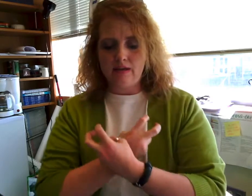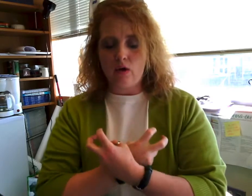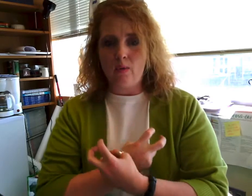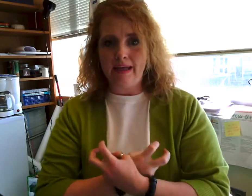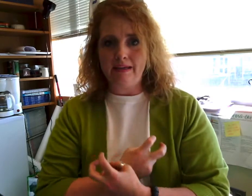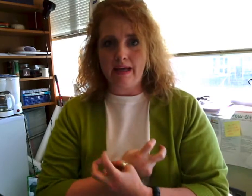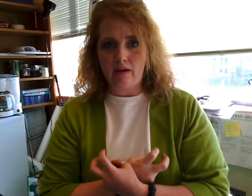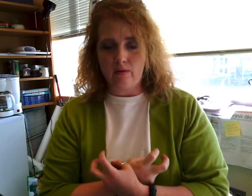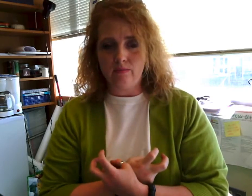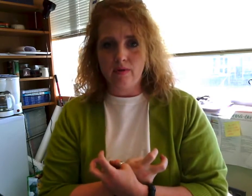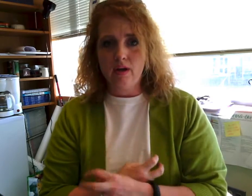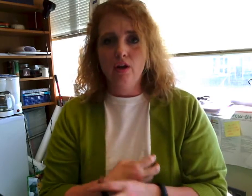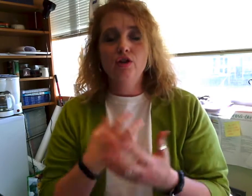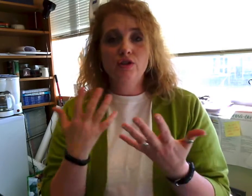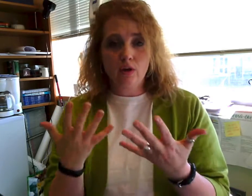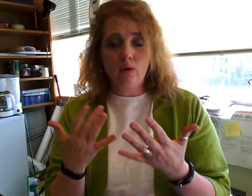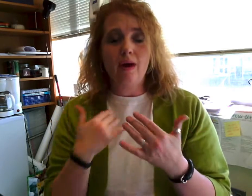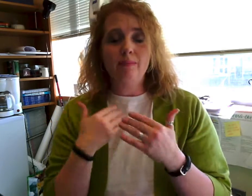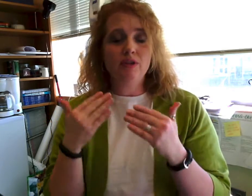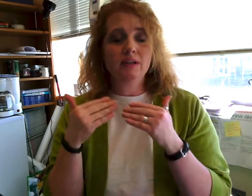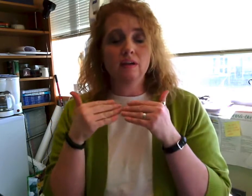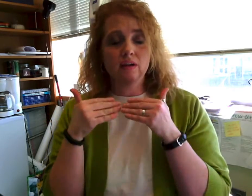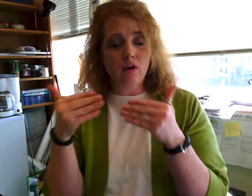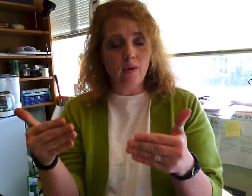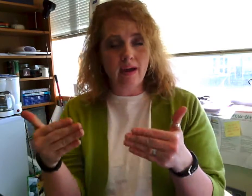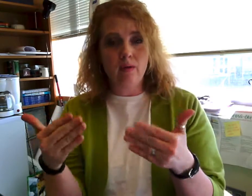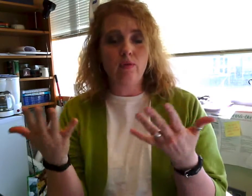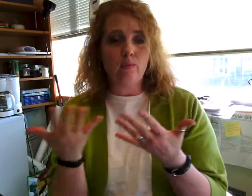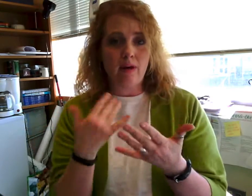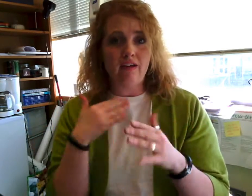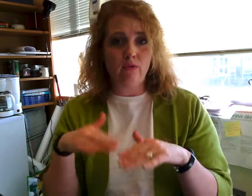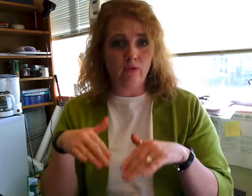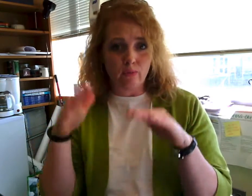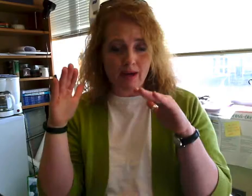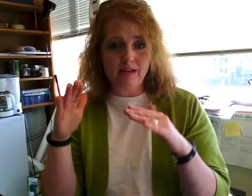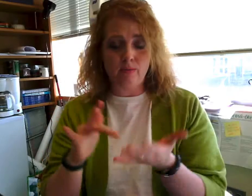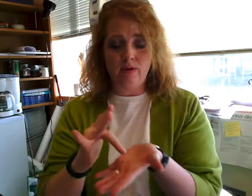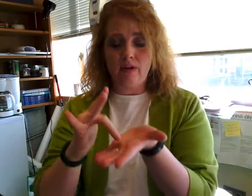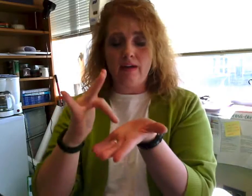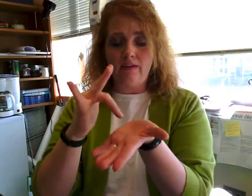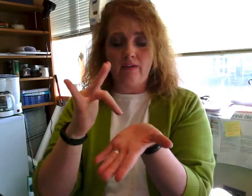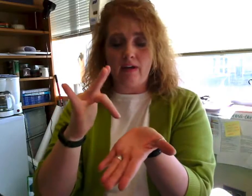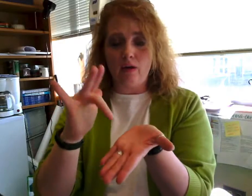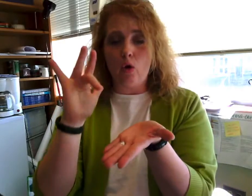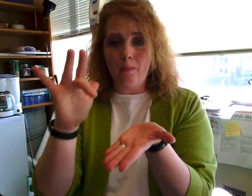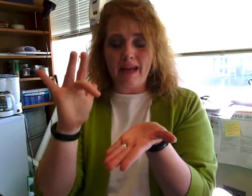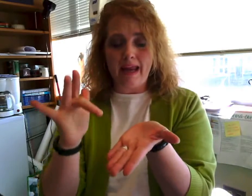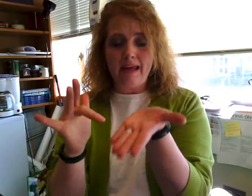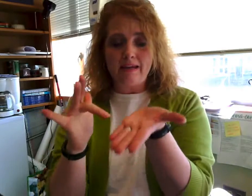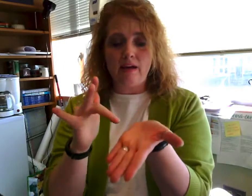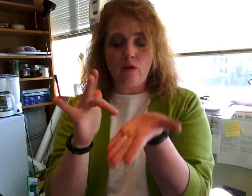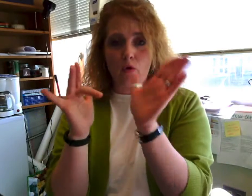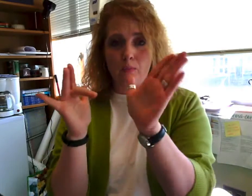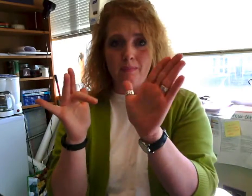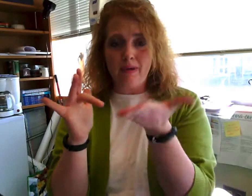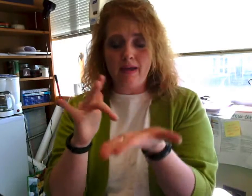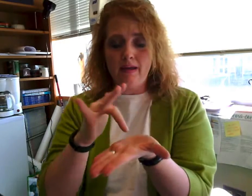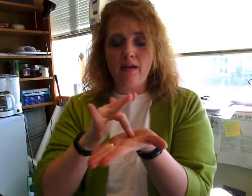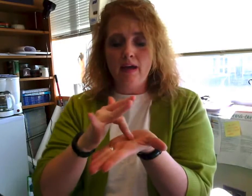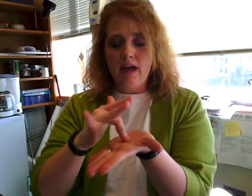this going down. So I'm just going to go ahead with what I was raised with, and it's open 8 and an open B,